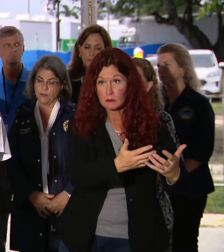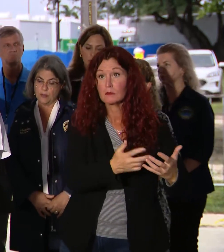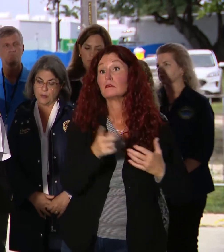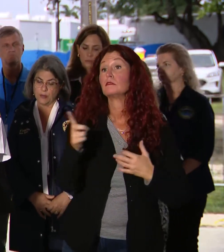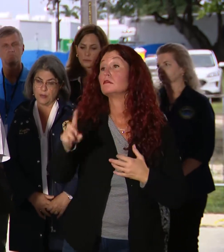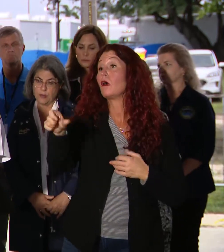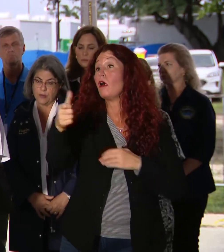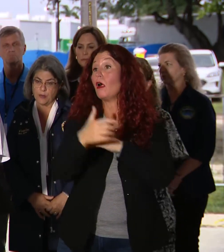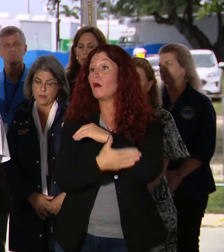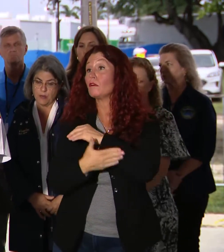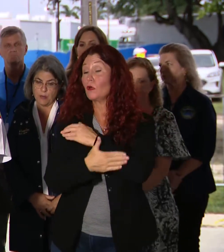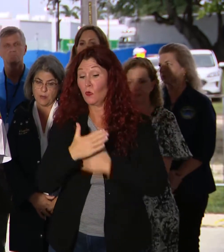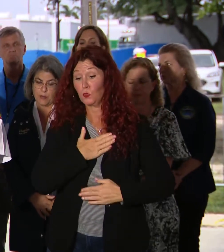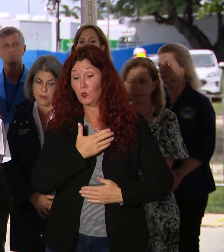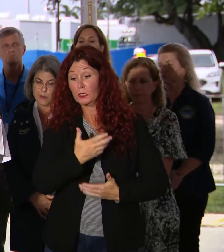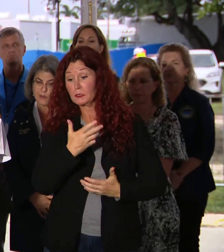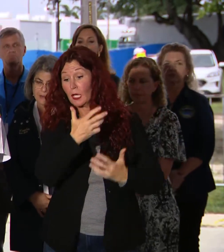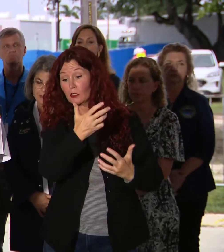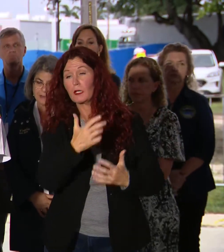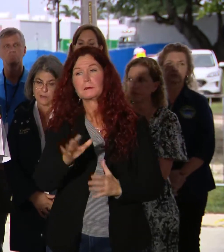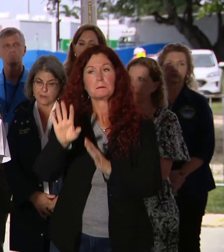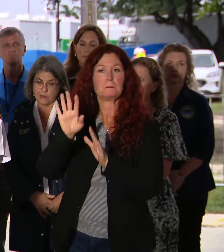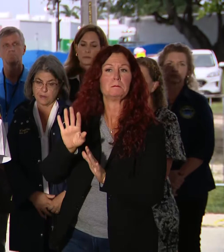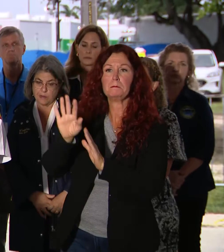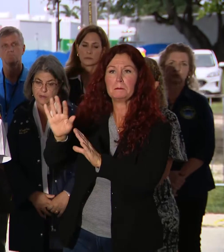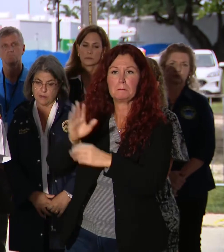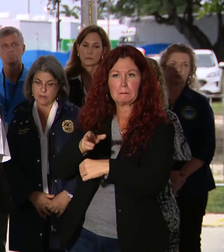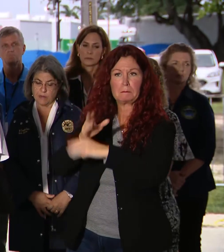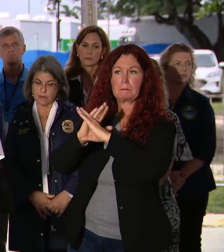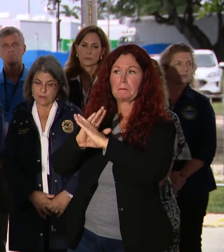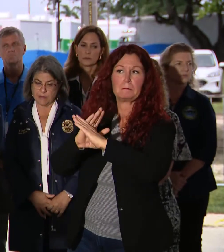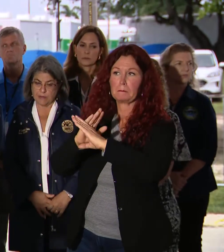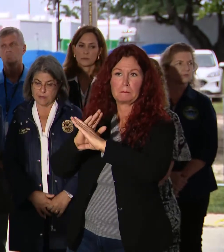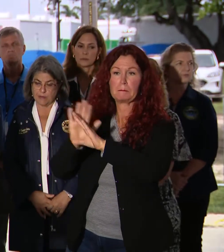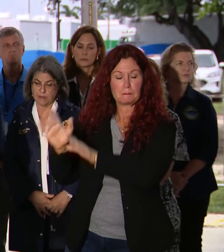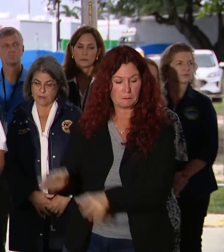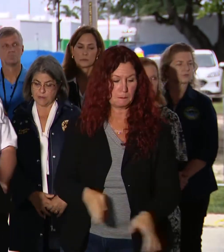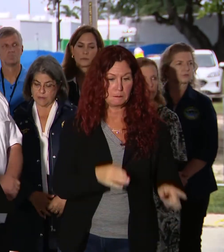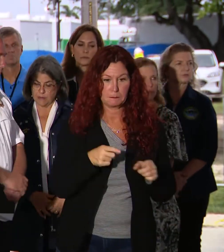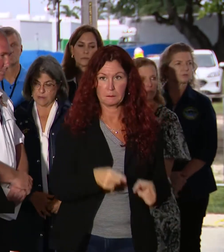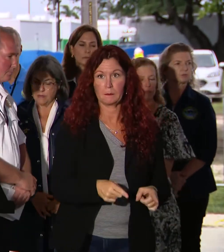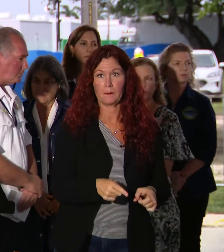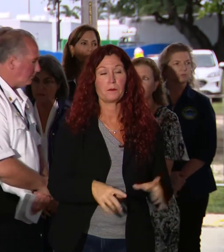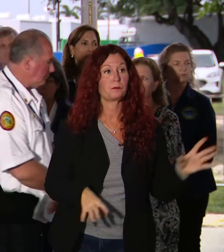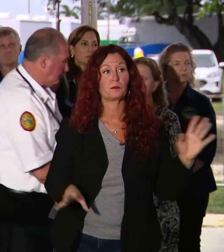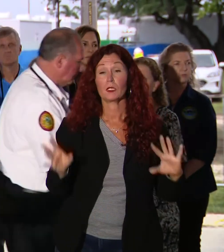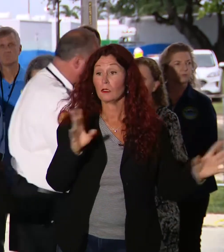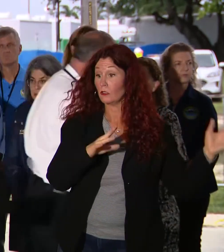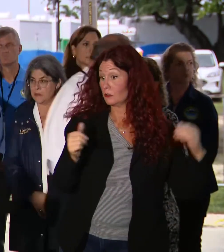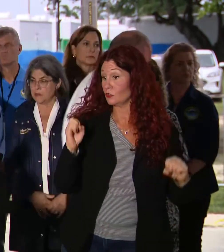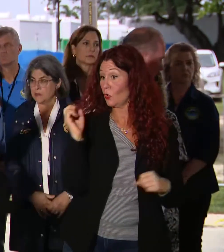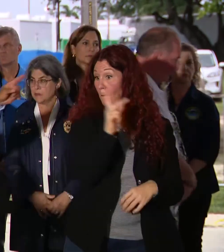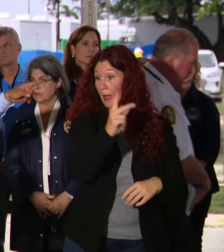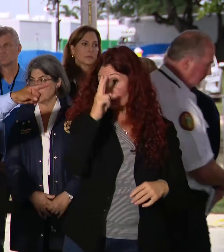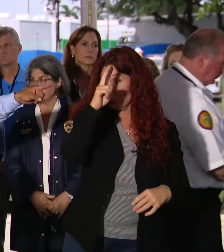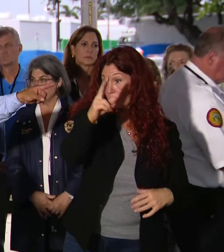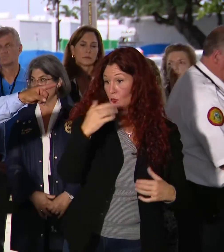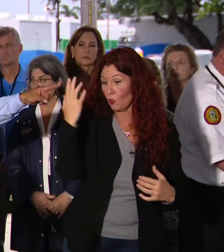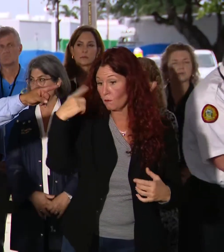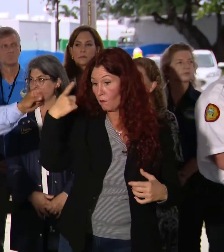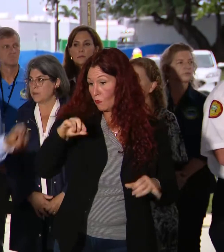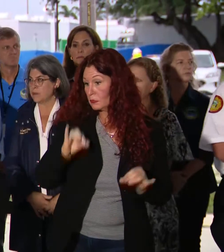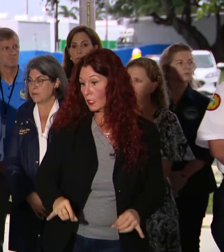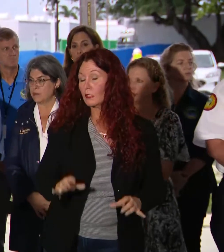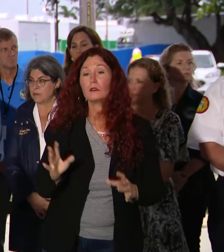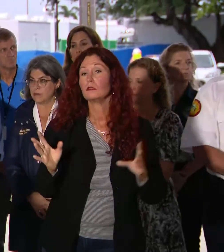our federal assets that are here as well. And that's got to be our primary responsibility. We're gonna go with you here and followed over here.